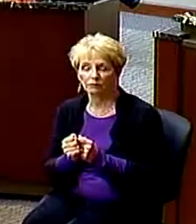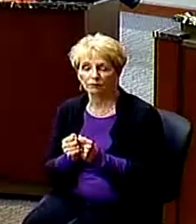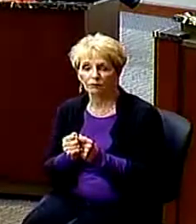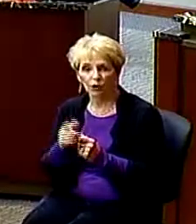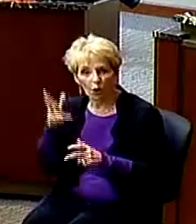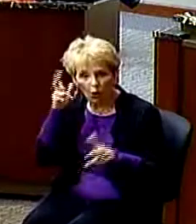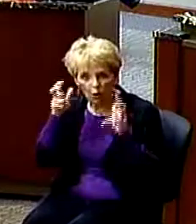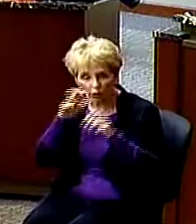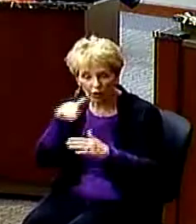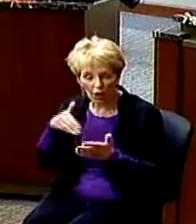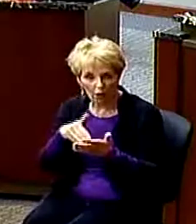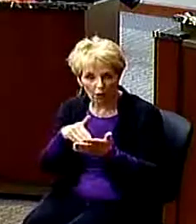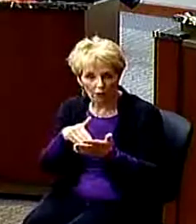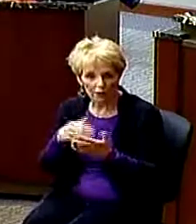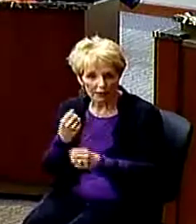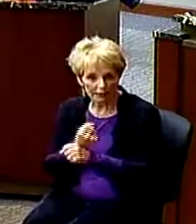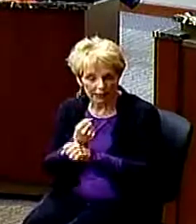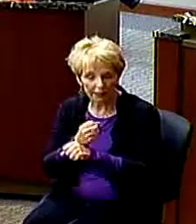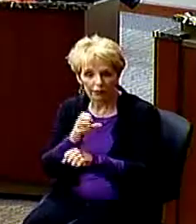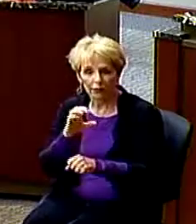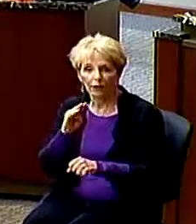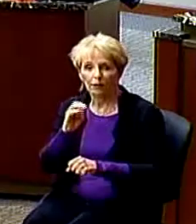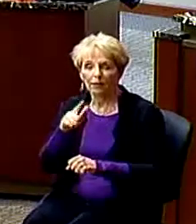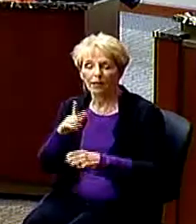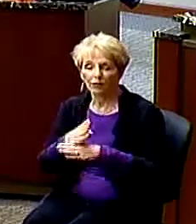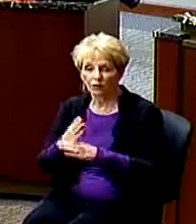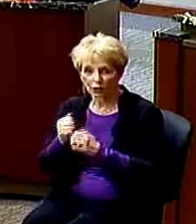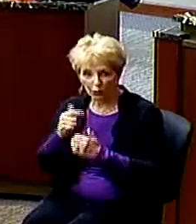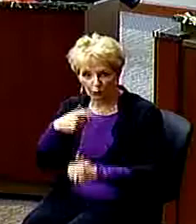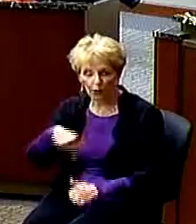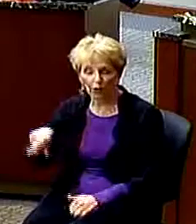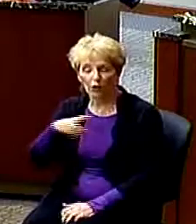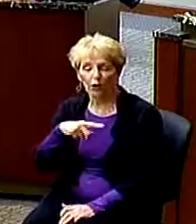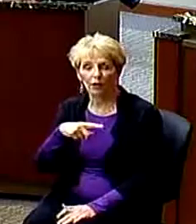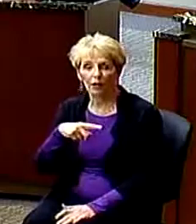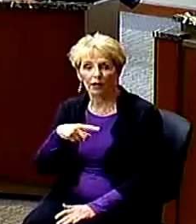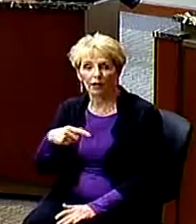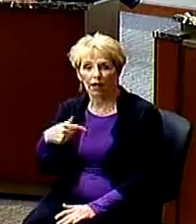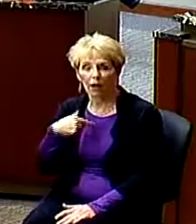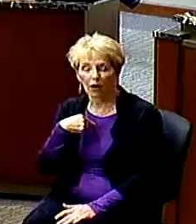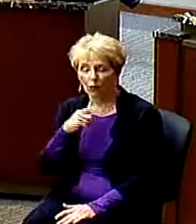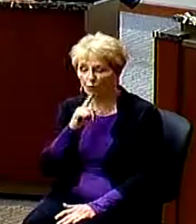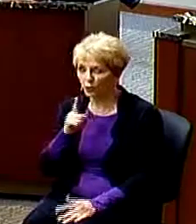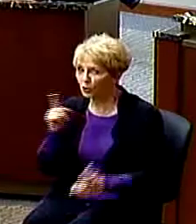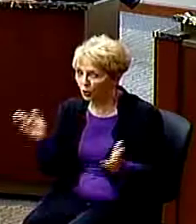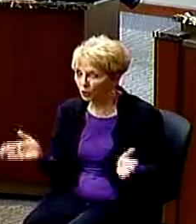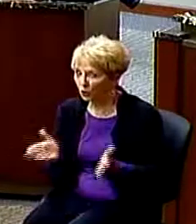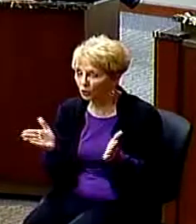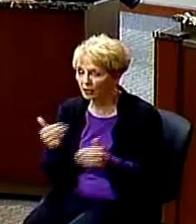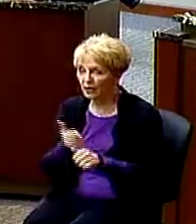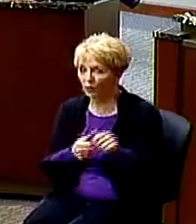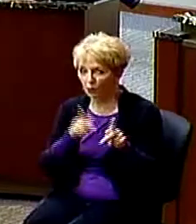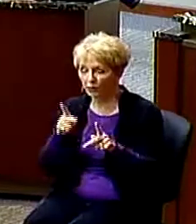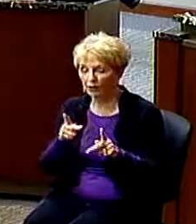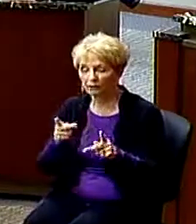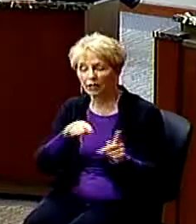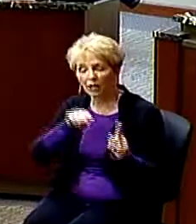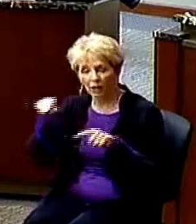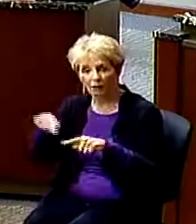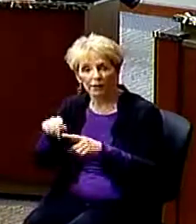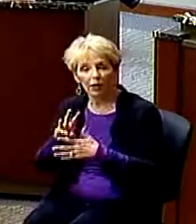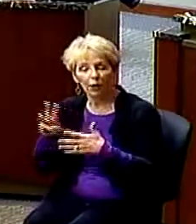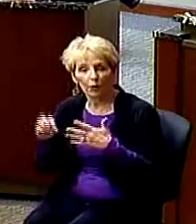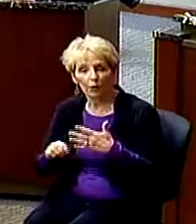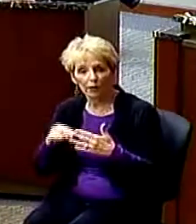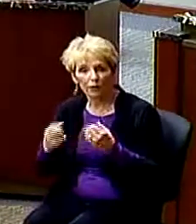You heard all the statistics Mel just shared with you, and I would just really encourage everyone to come out this